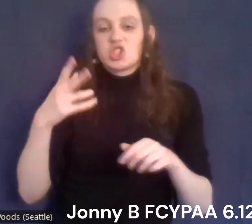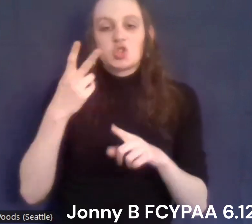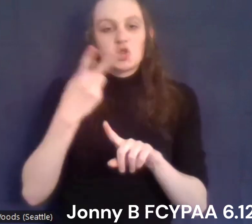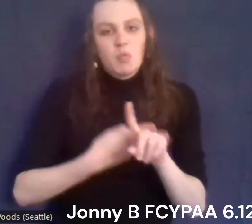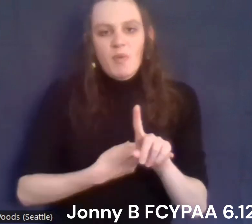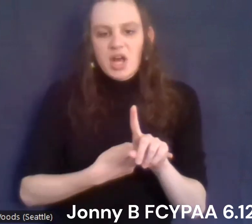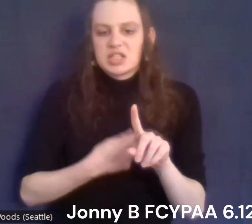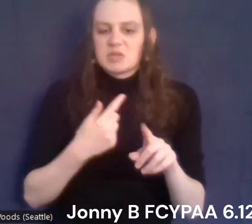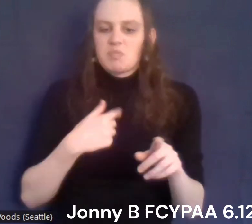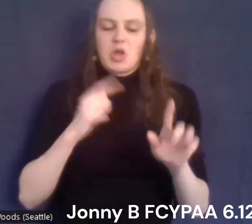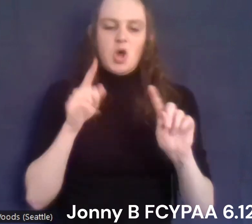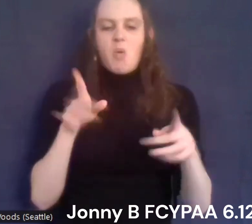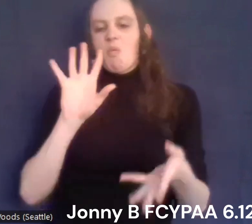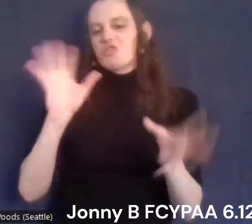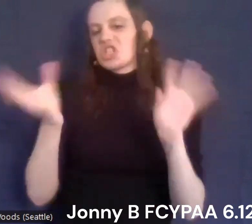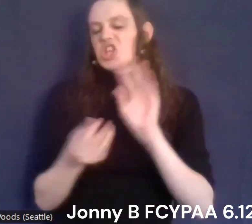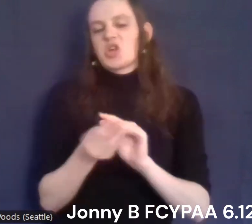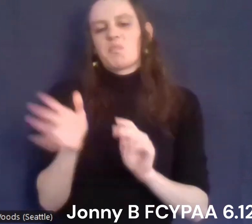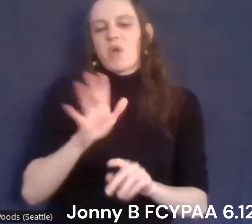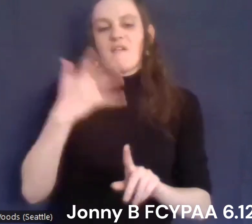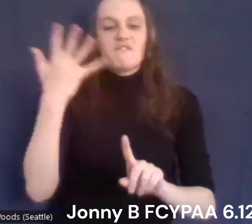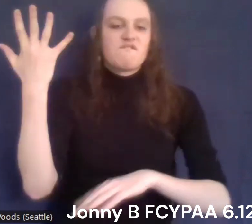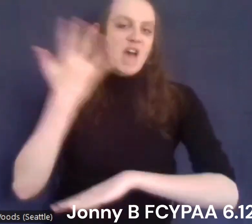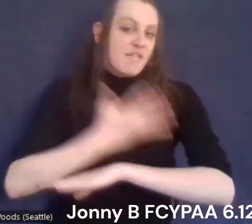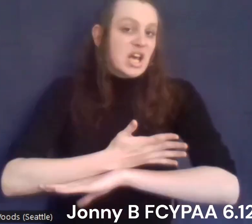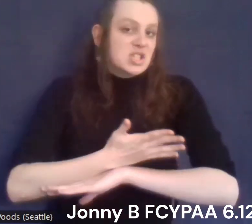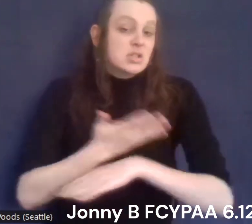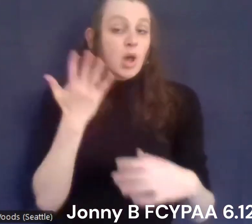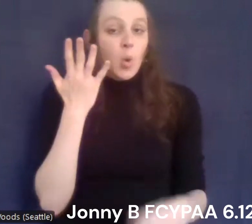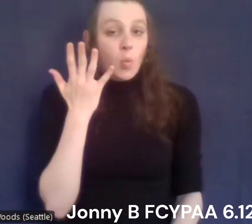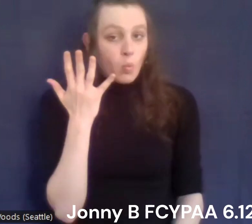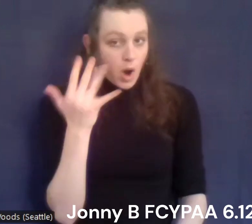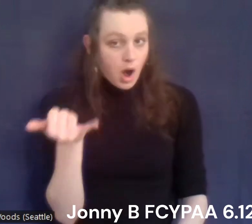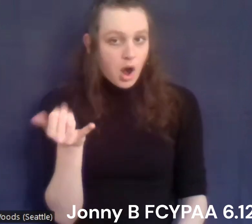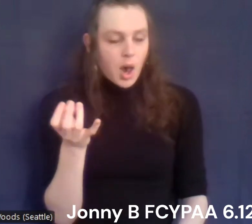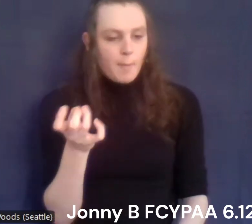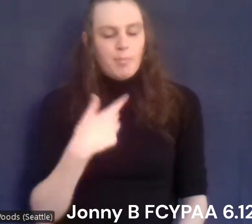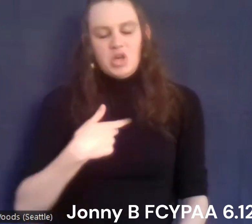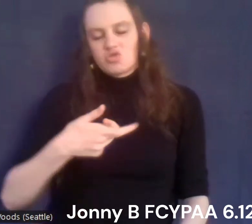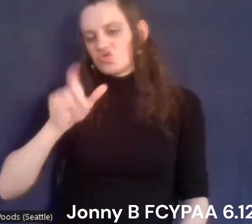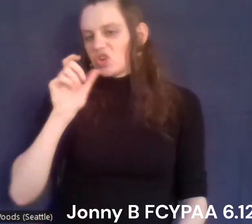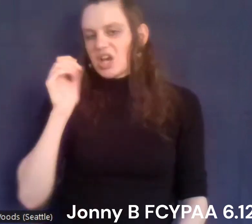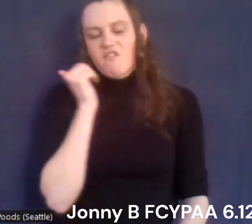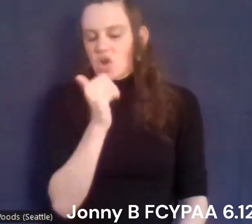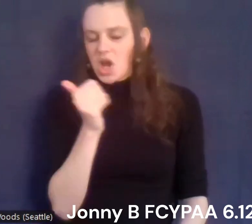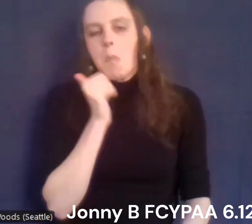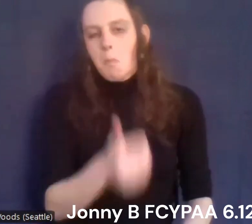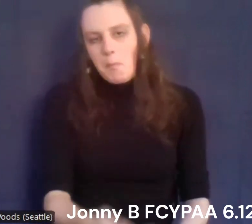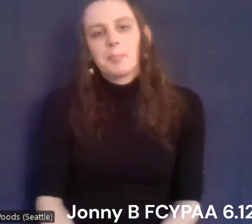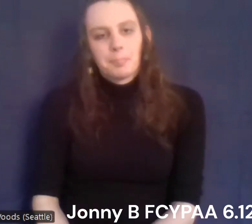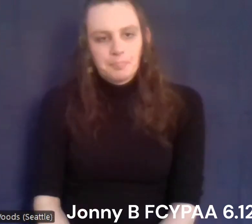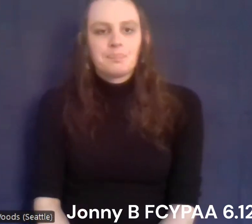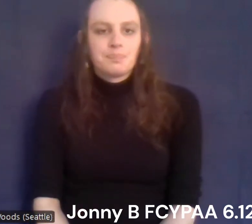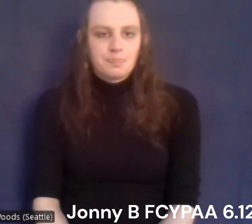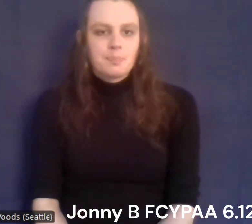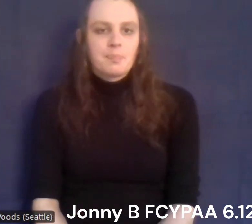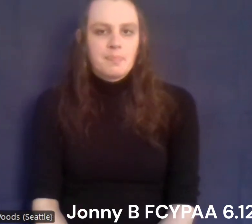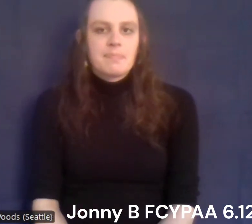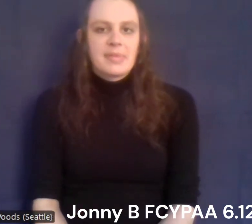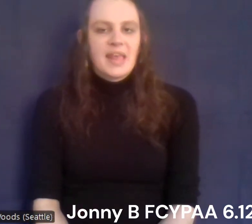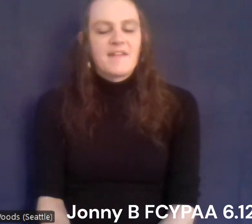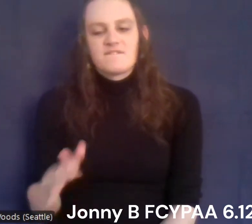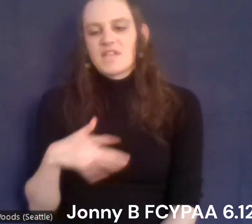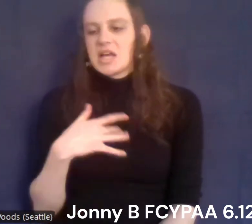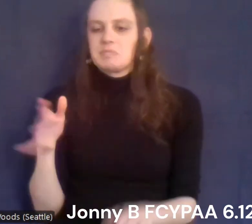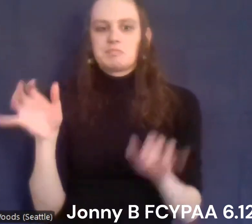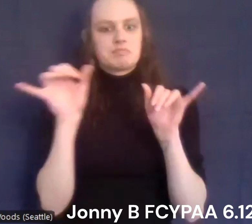5 days because all of a sudden I was drinking every day. And it was Groundhog's Day.